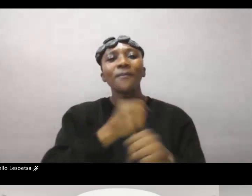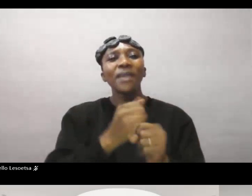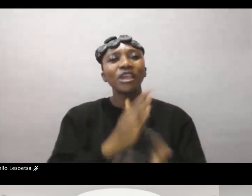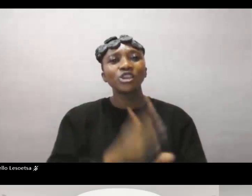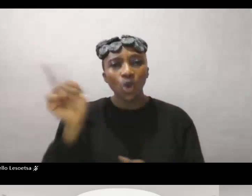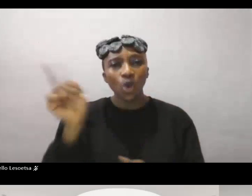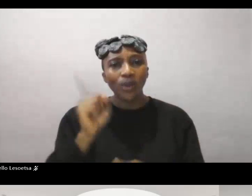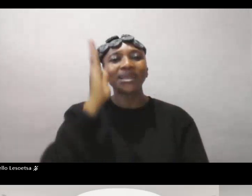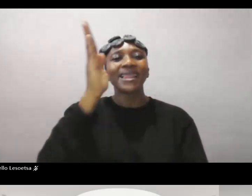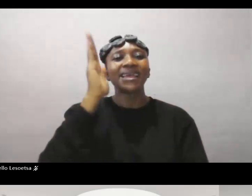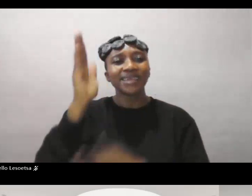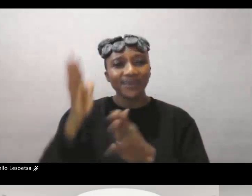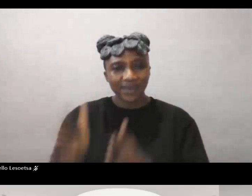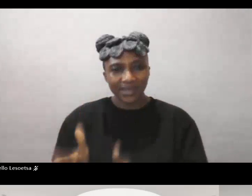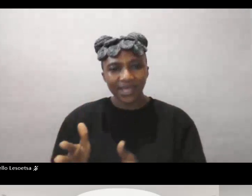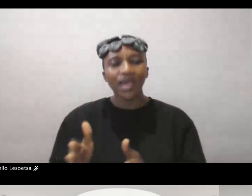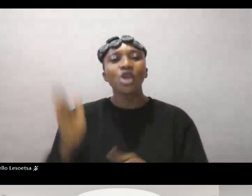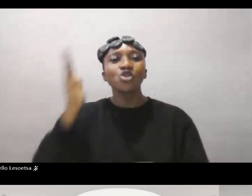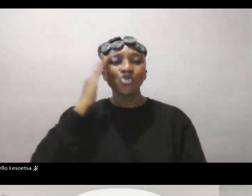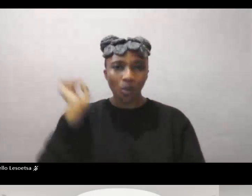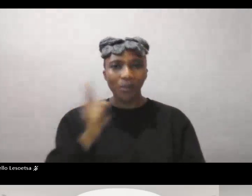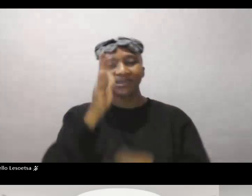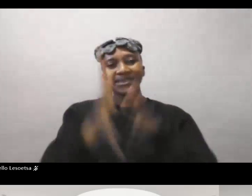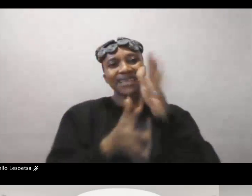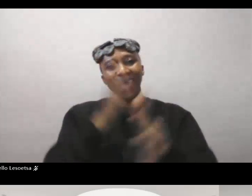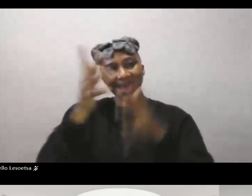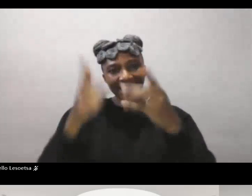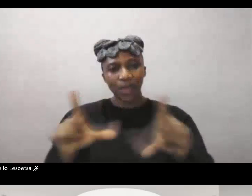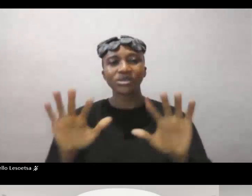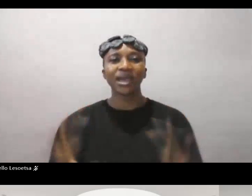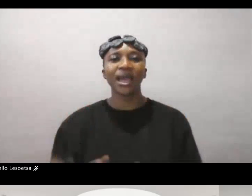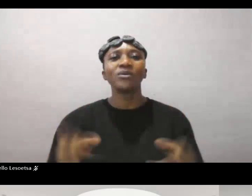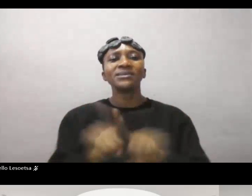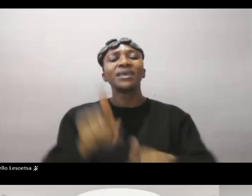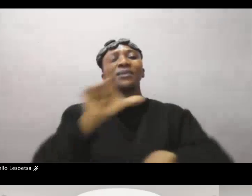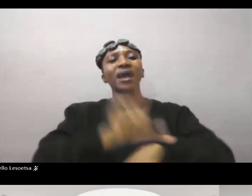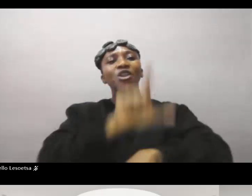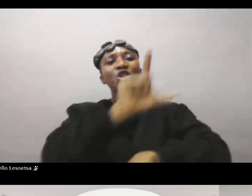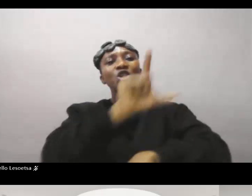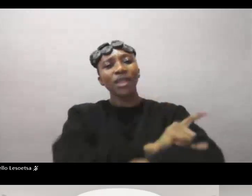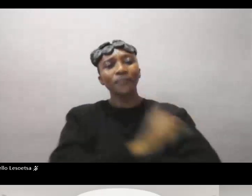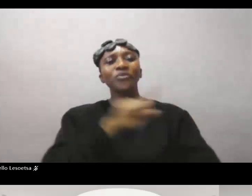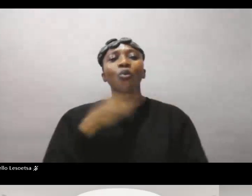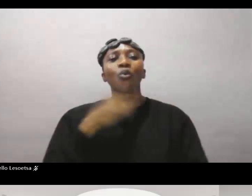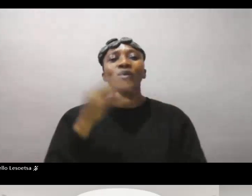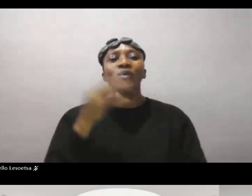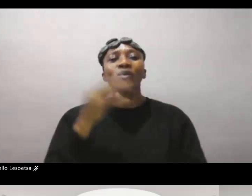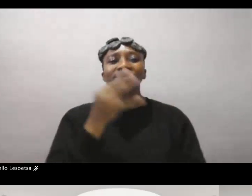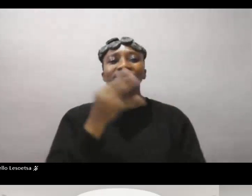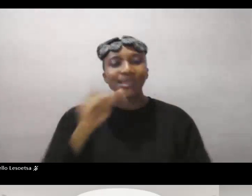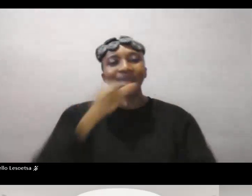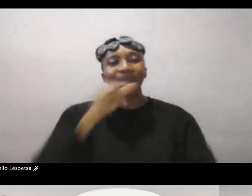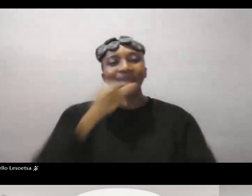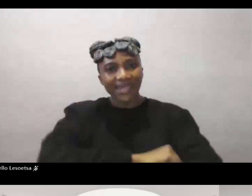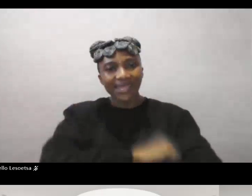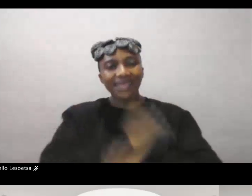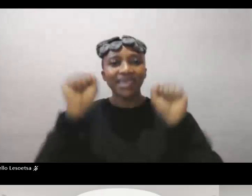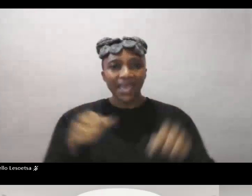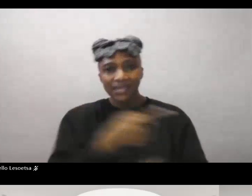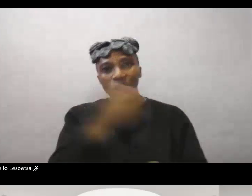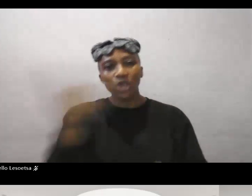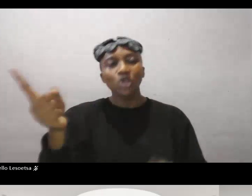to do sign language? How do we make sure that in the curriculum, when we say learners, okay, you're allowed to choose one